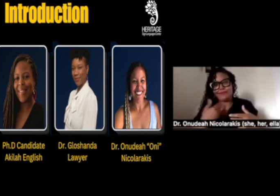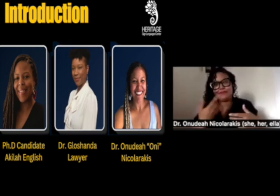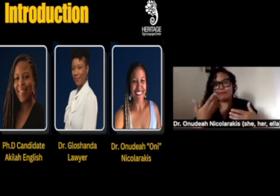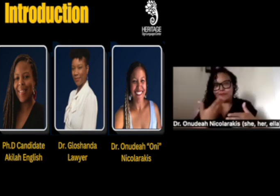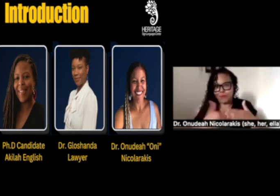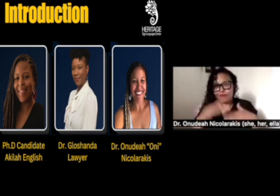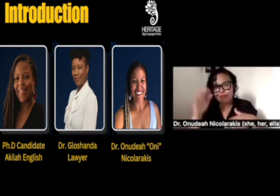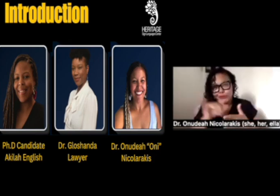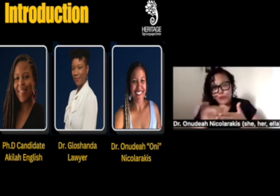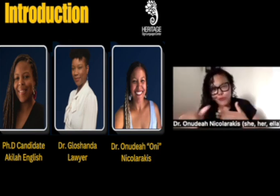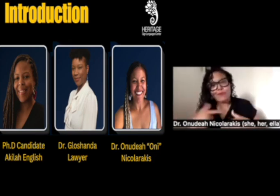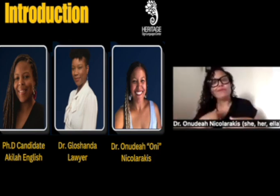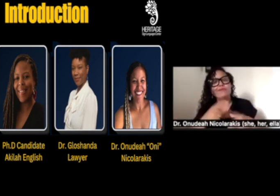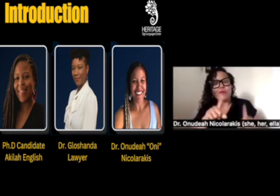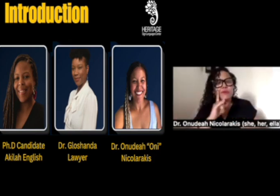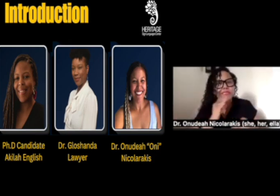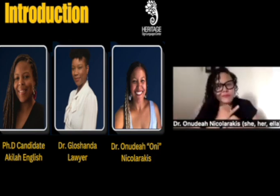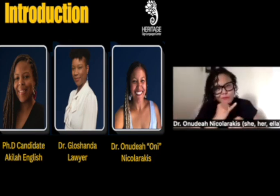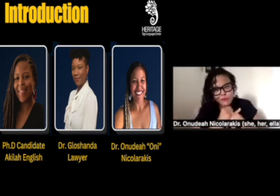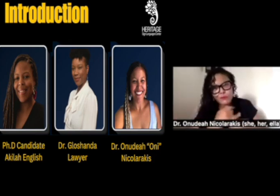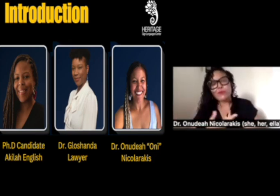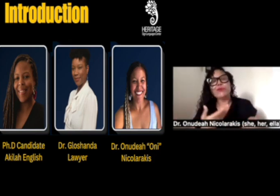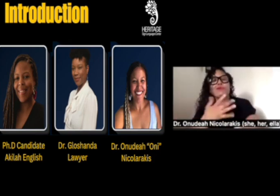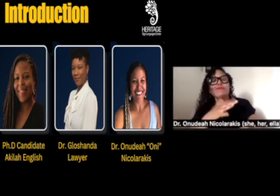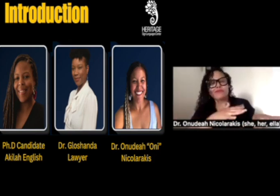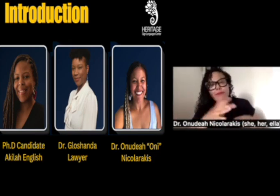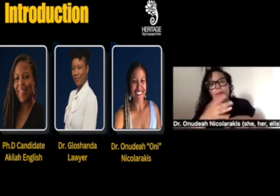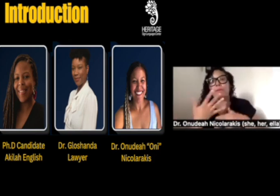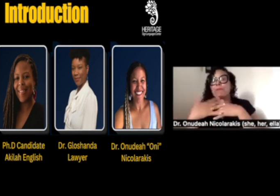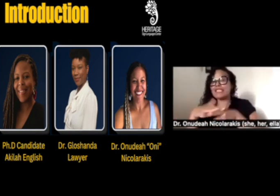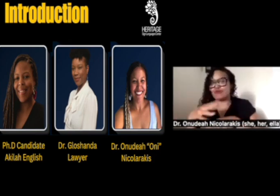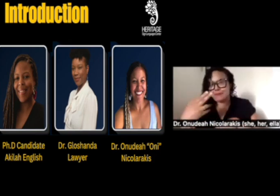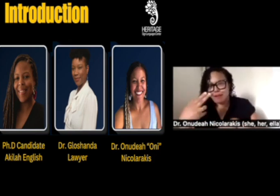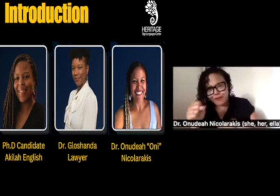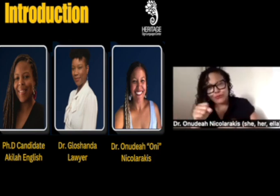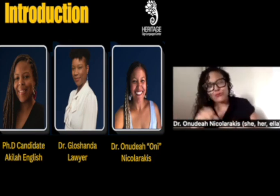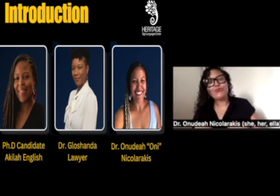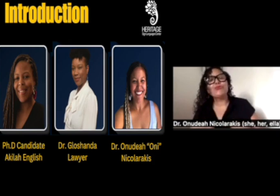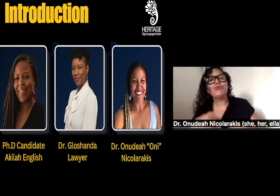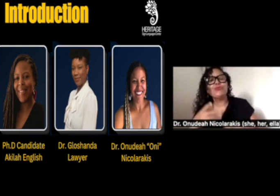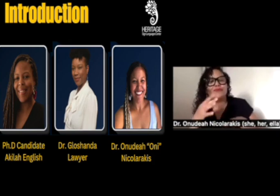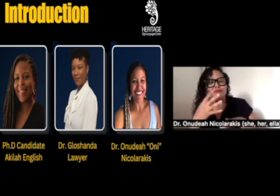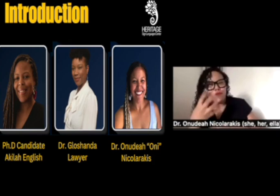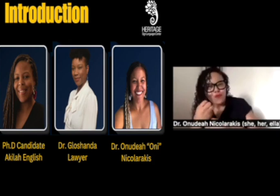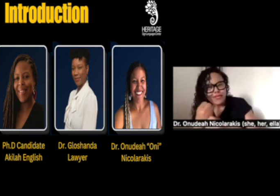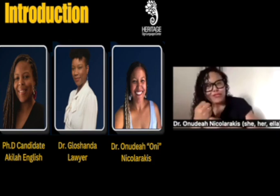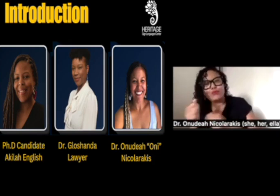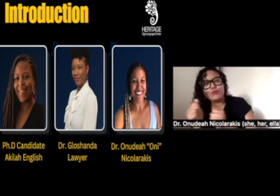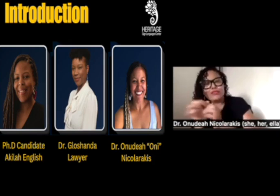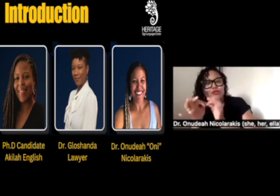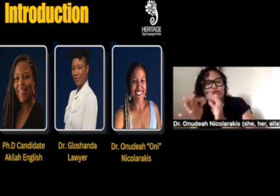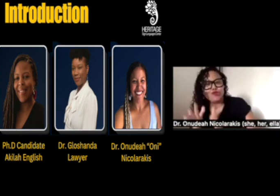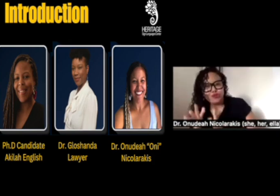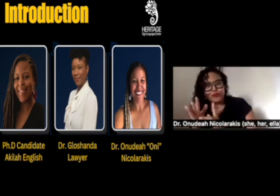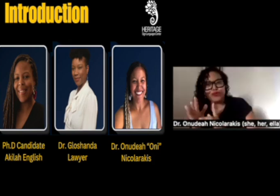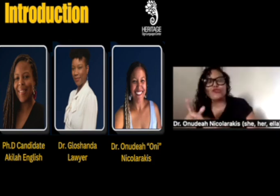best to sign more slowly. I went to deaf schools in New York. I was mainstreamed in high school for 4 years